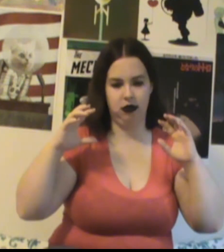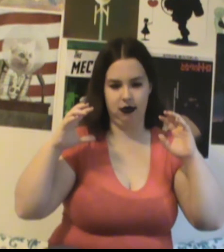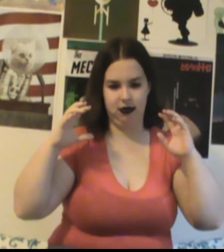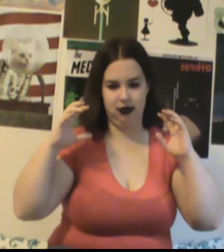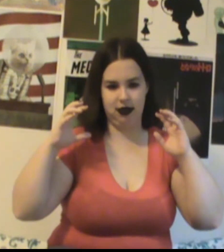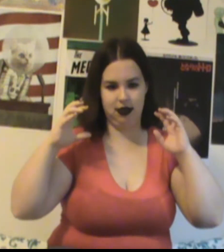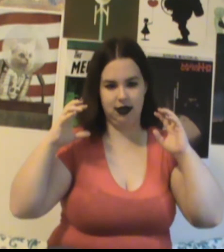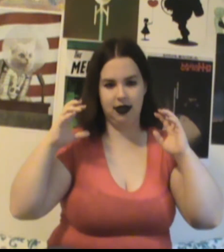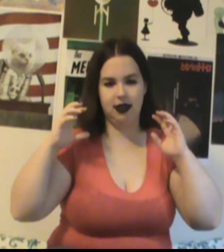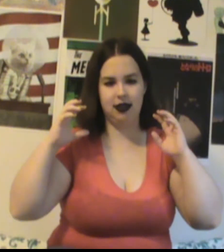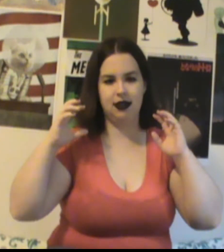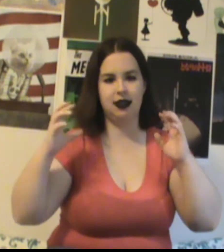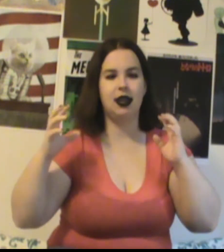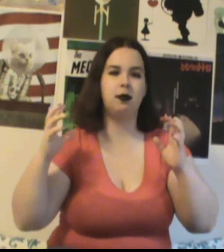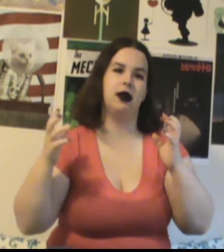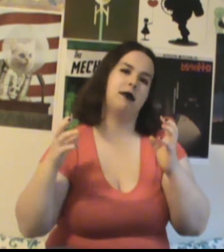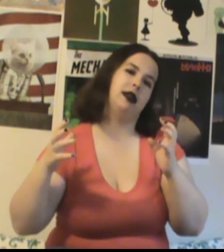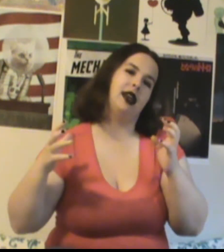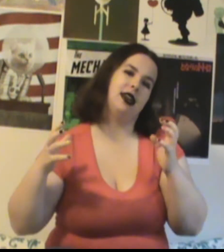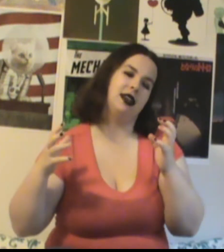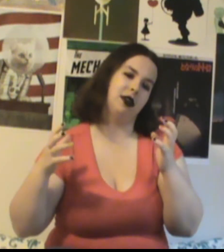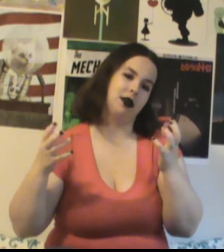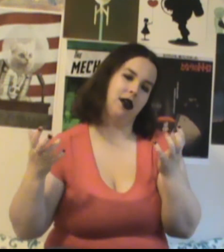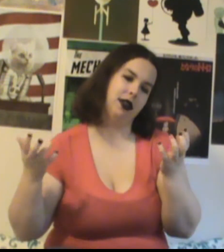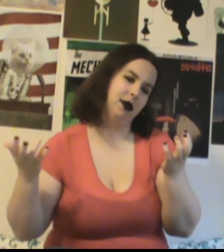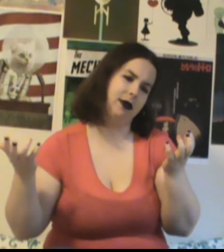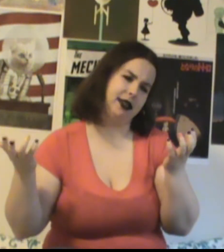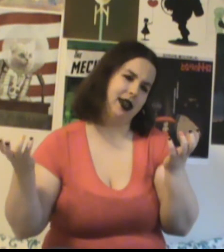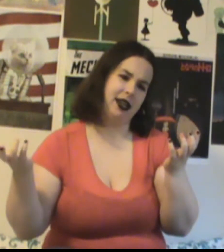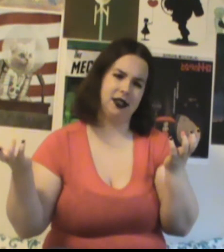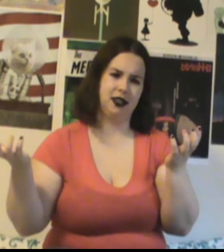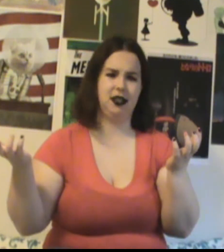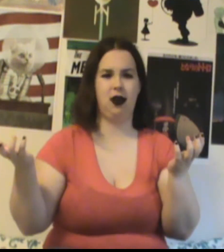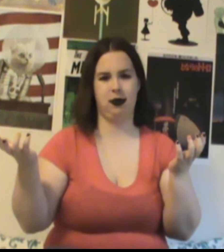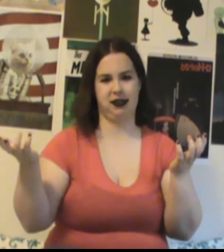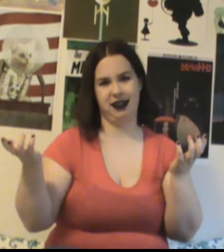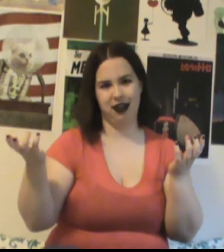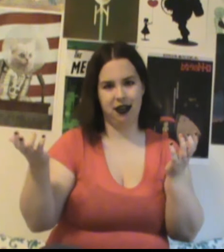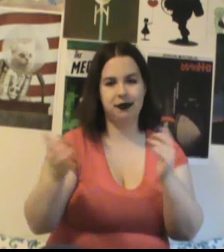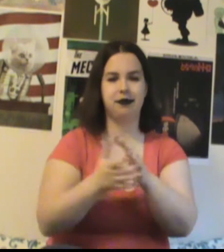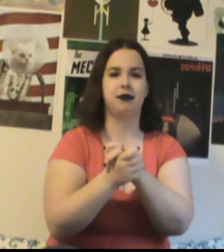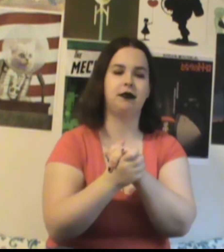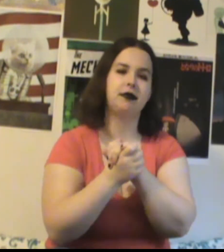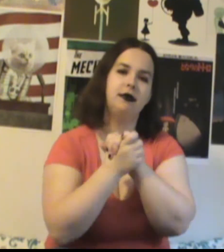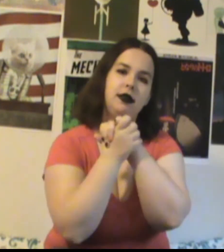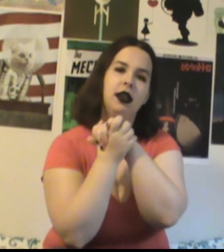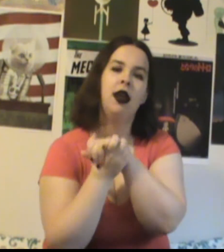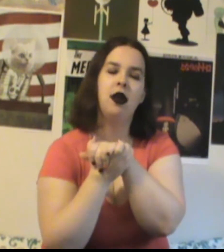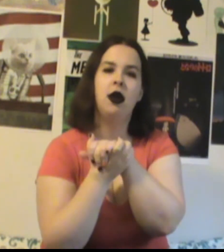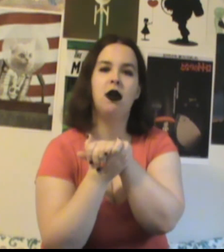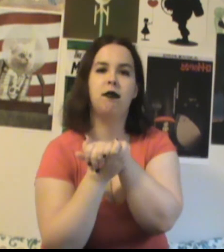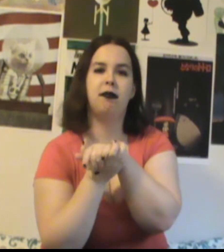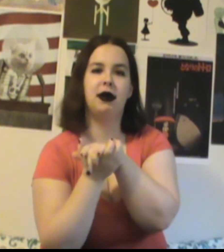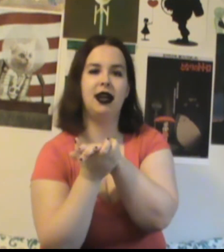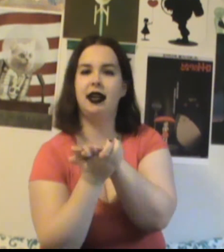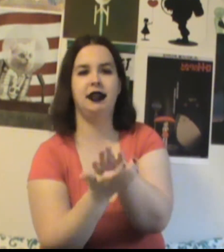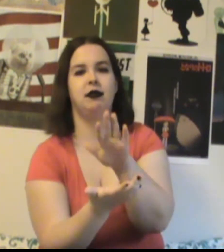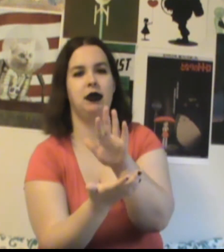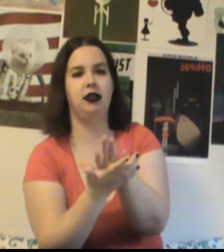So that bugged me that it turned out that it wasn't actually the shadow person at all. But I did really enjoy